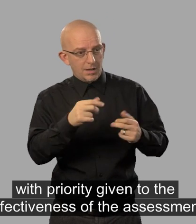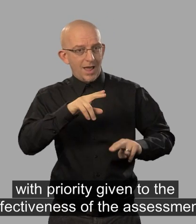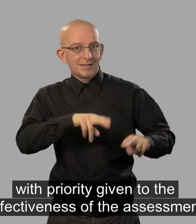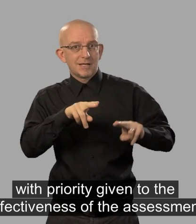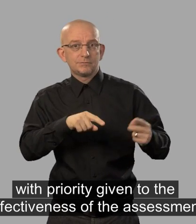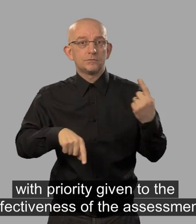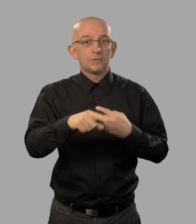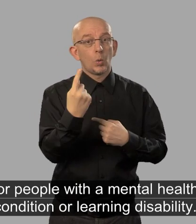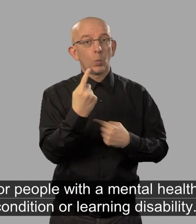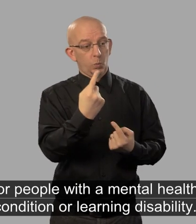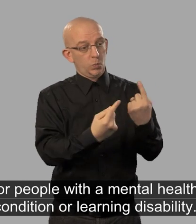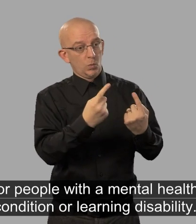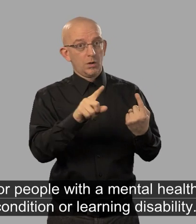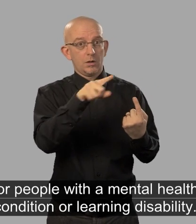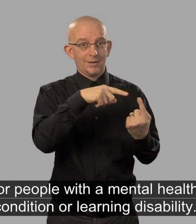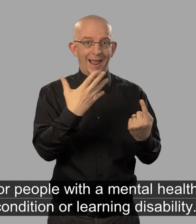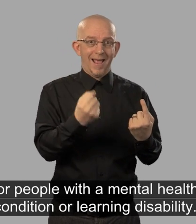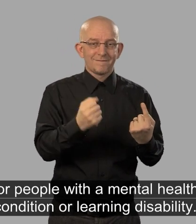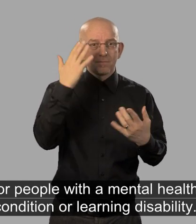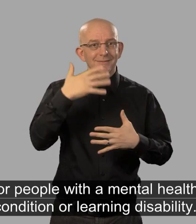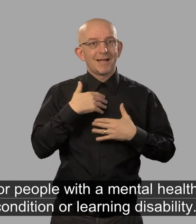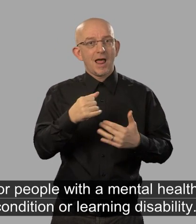mental health condition or learning disability.